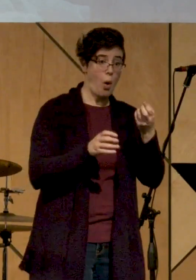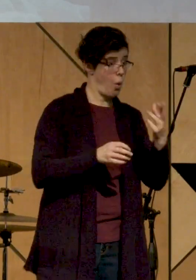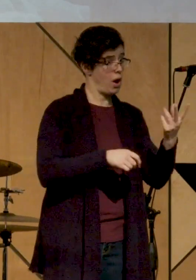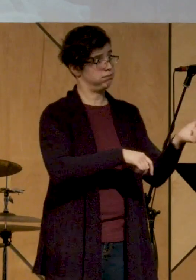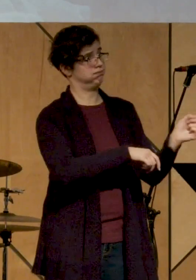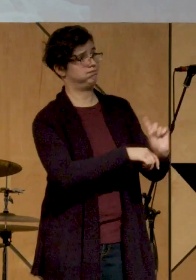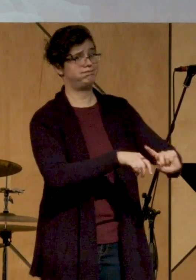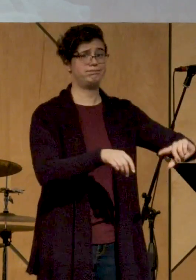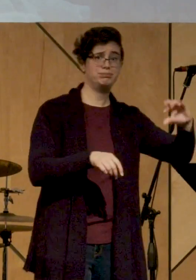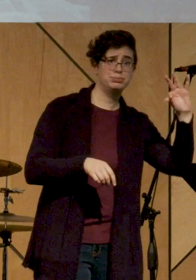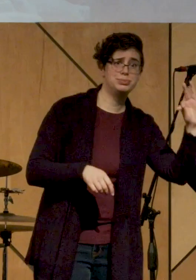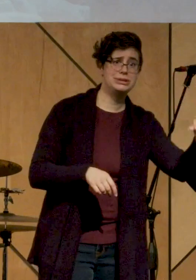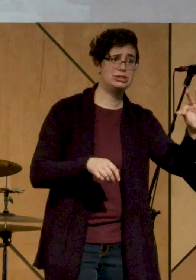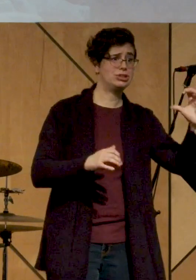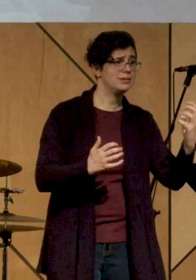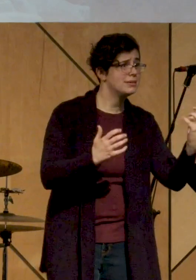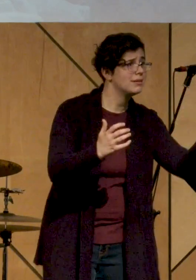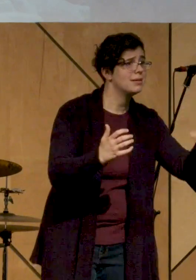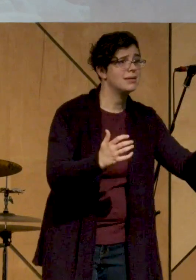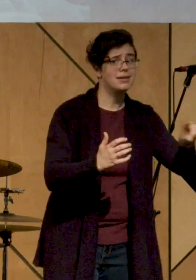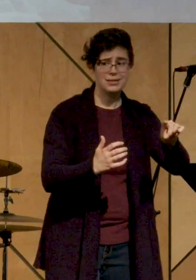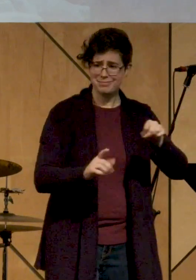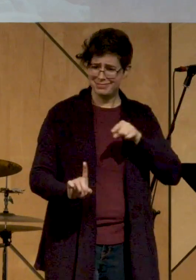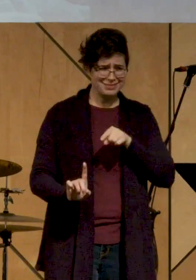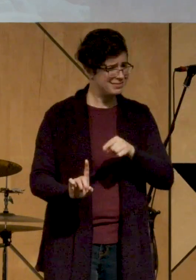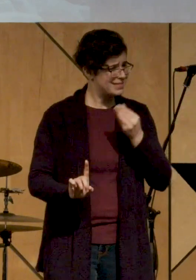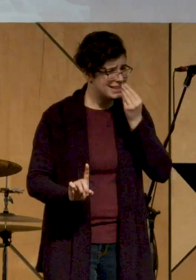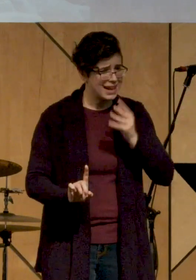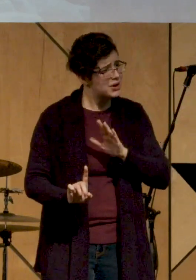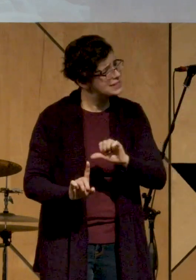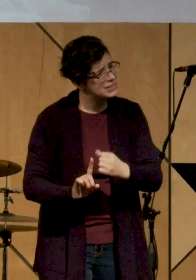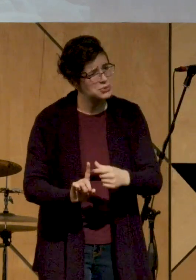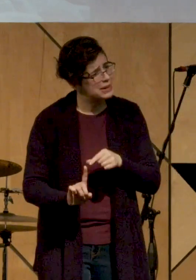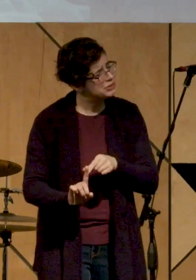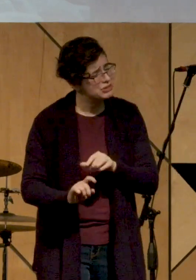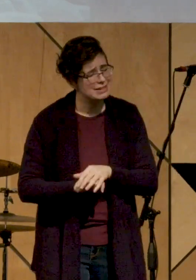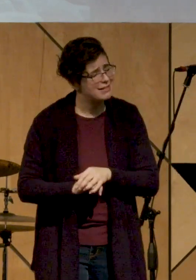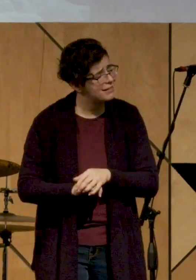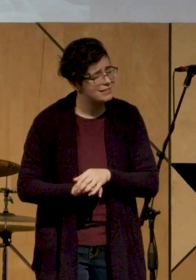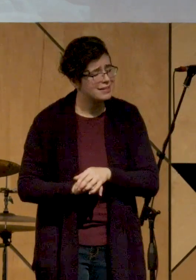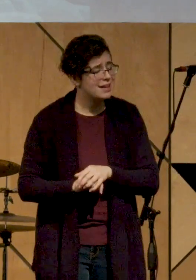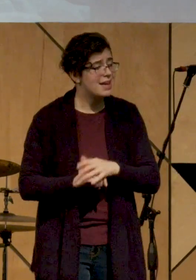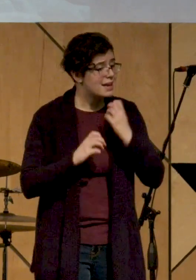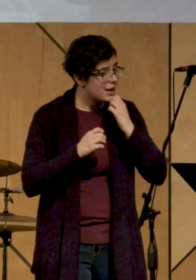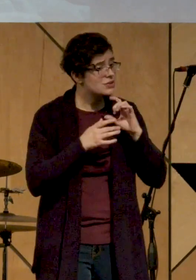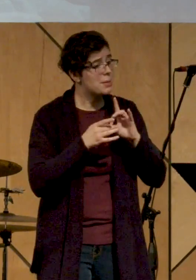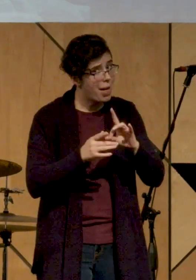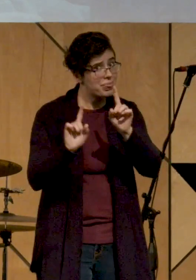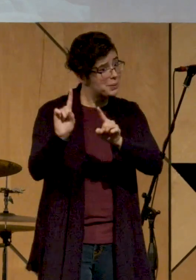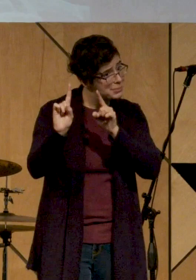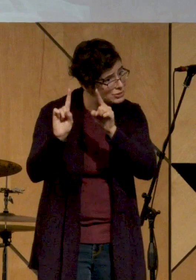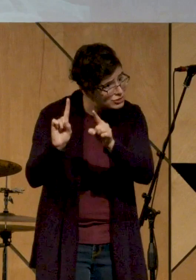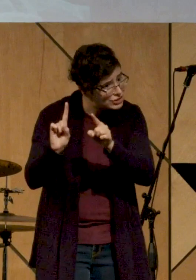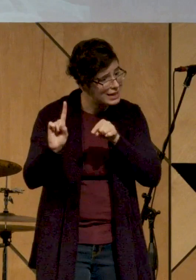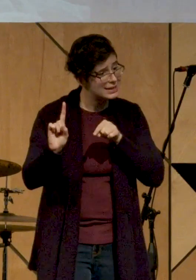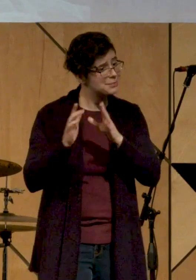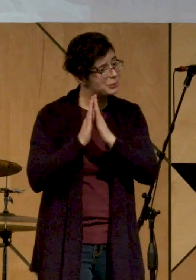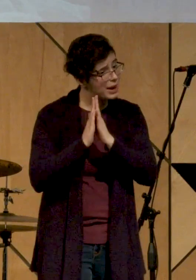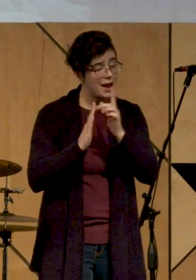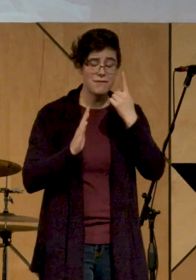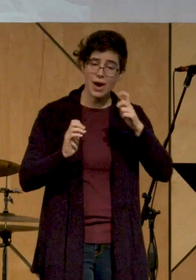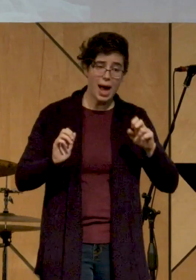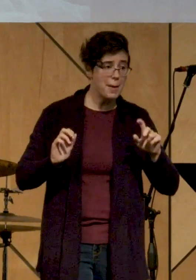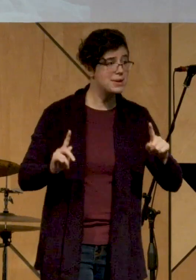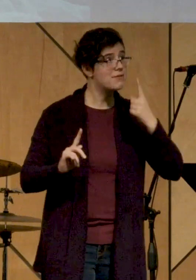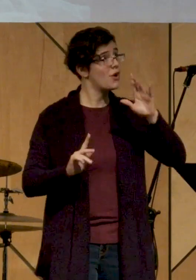or thousands preaching the gospel, he doesn't care so much about his situation as he cares about his mission. He prays for open doors